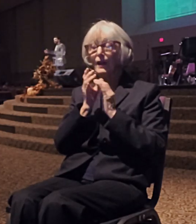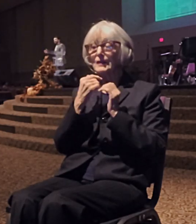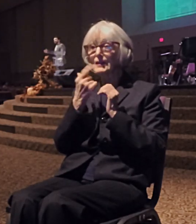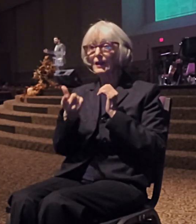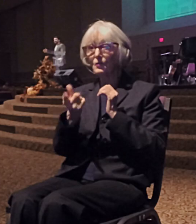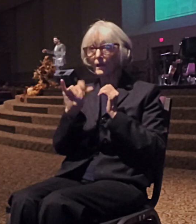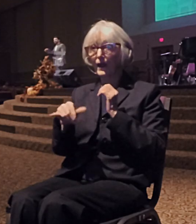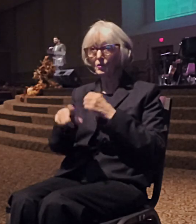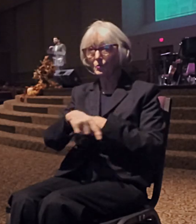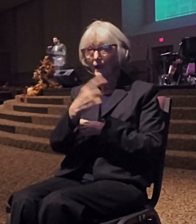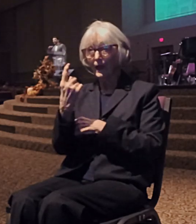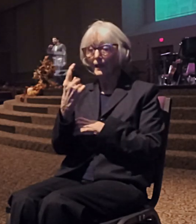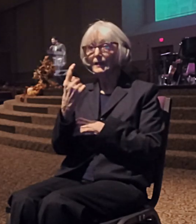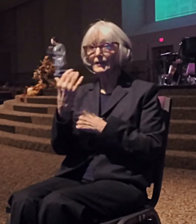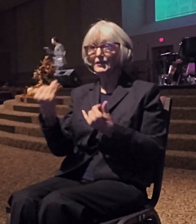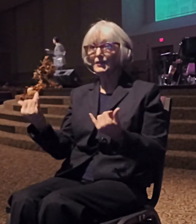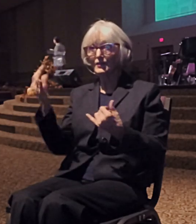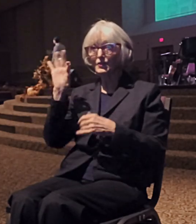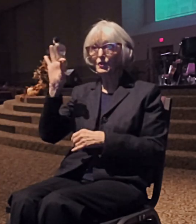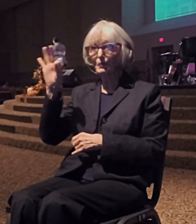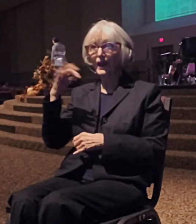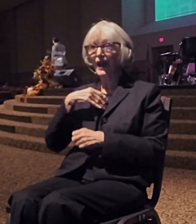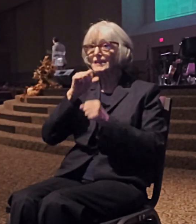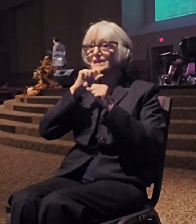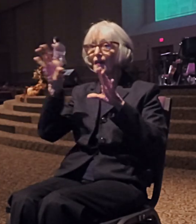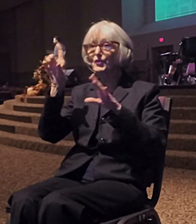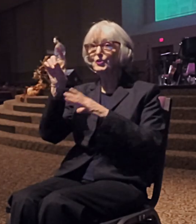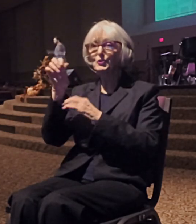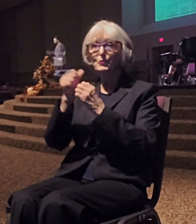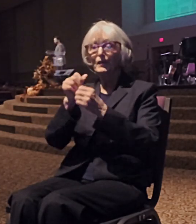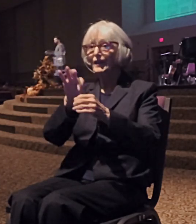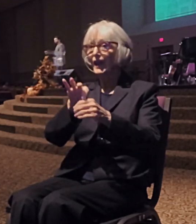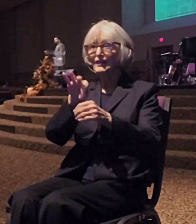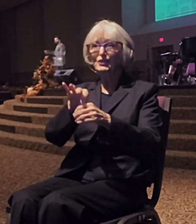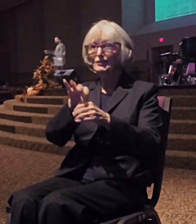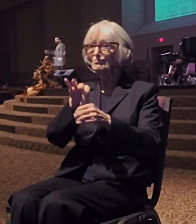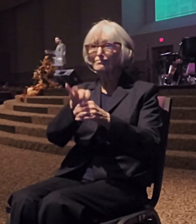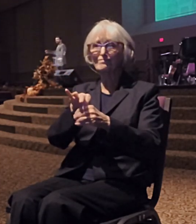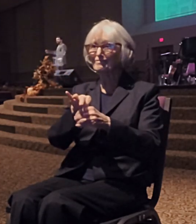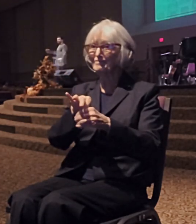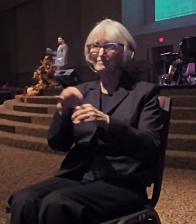today. Today's sermon has nothing to do with the election.